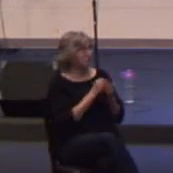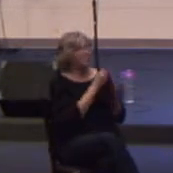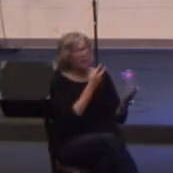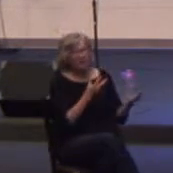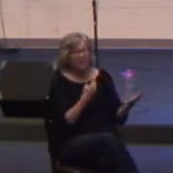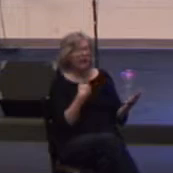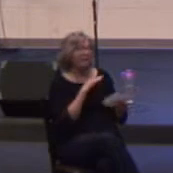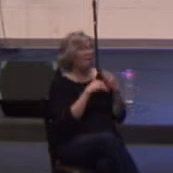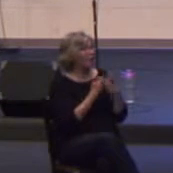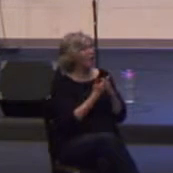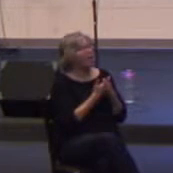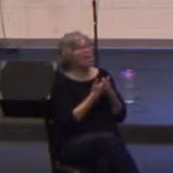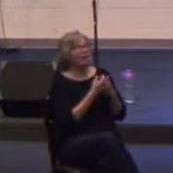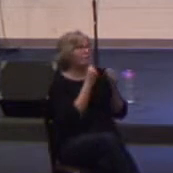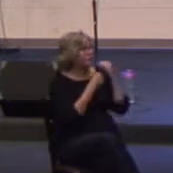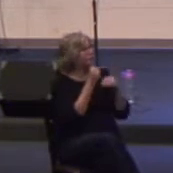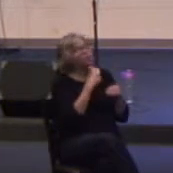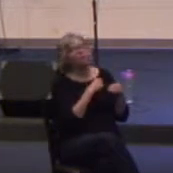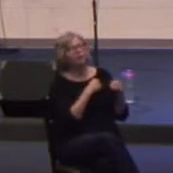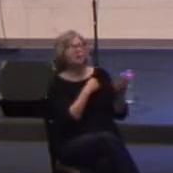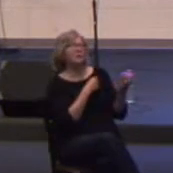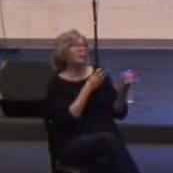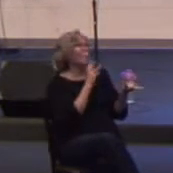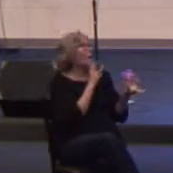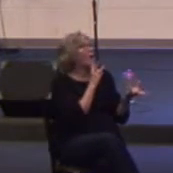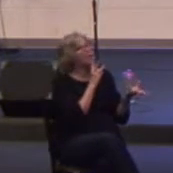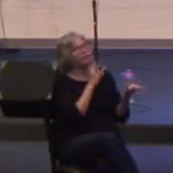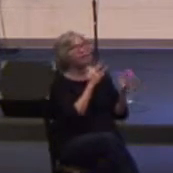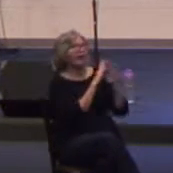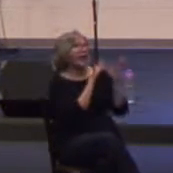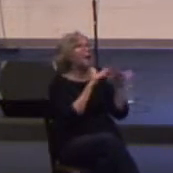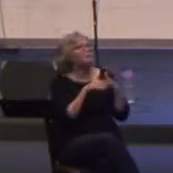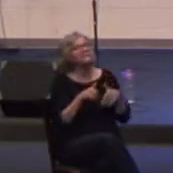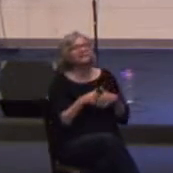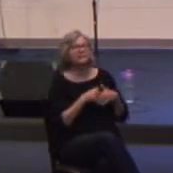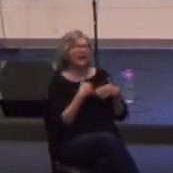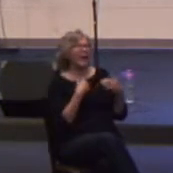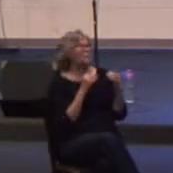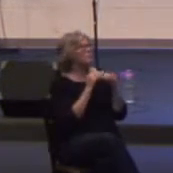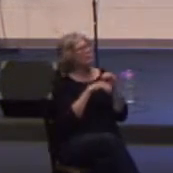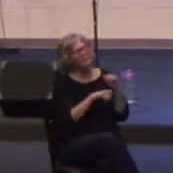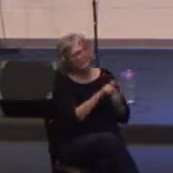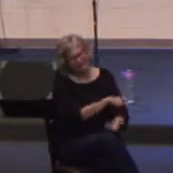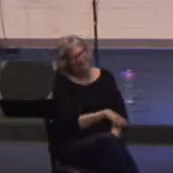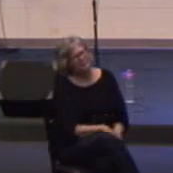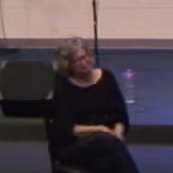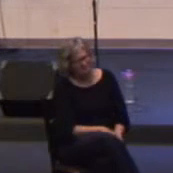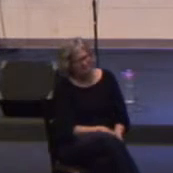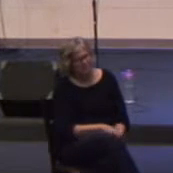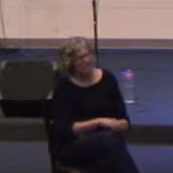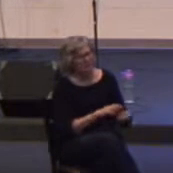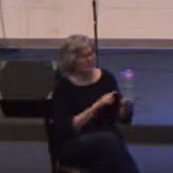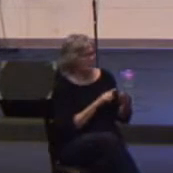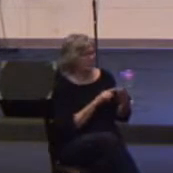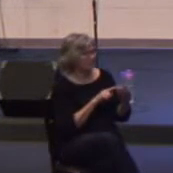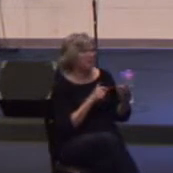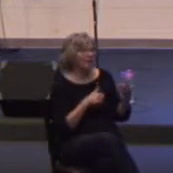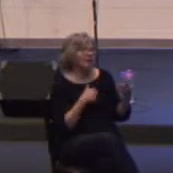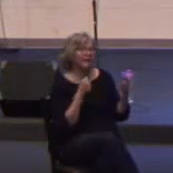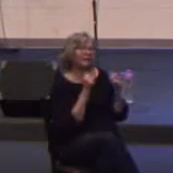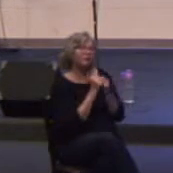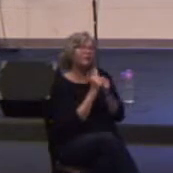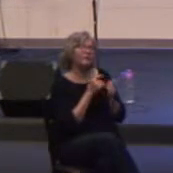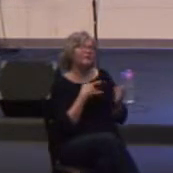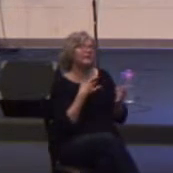can eat and all the water they can drink and all the cars they can drive and all the houses they can live on. They have more than they could possibly need. And they live with a